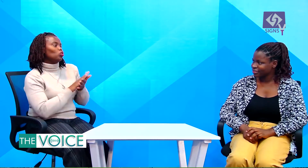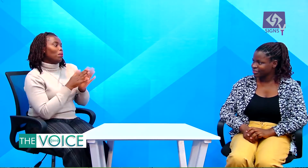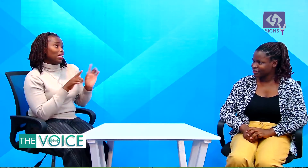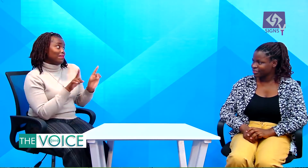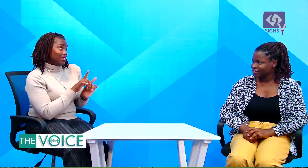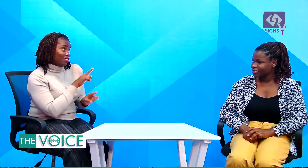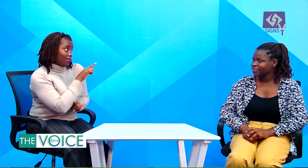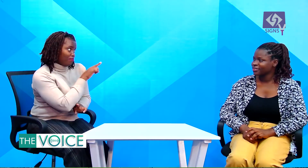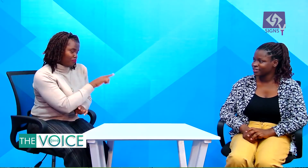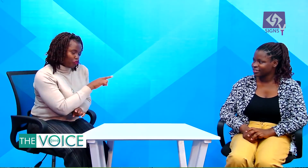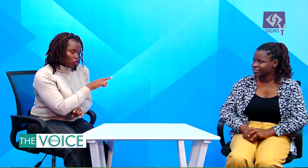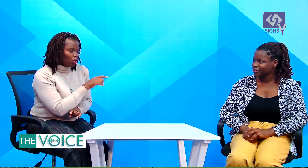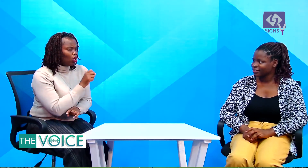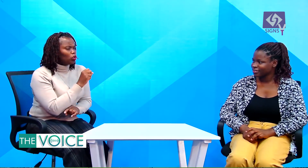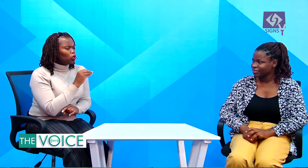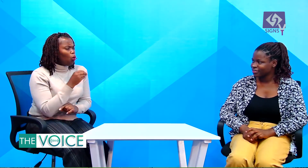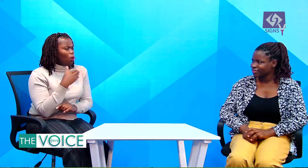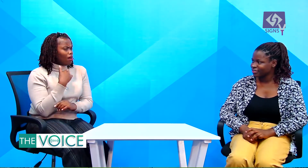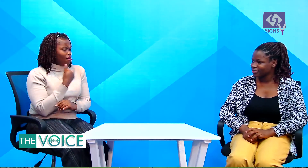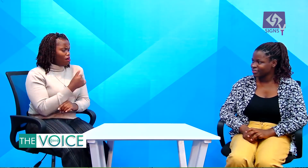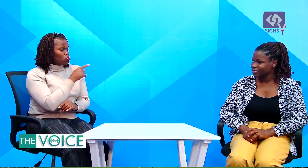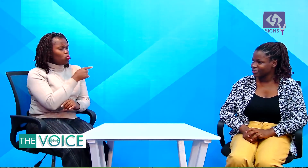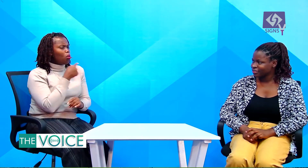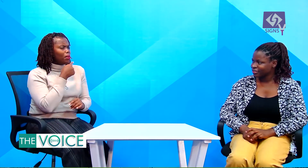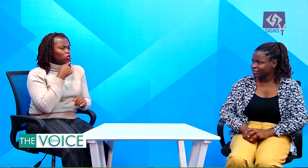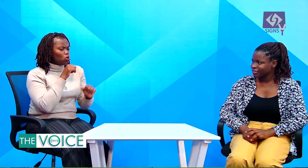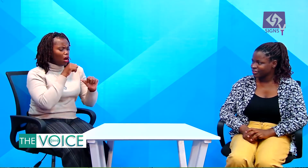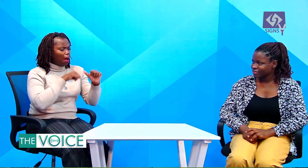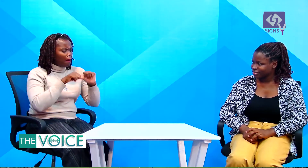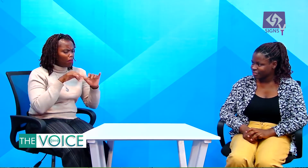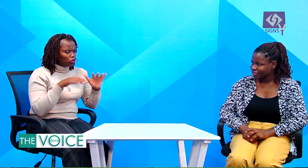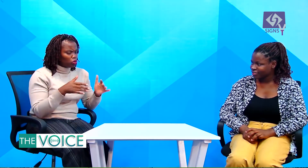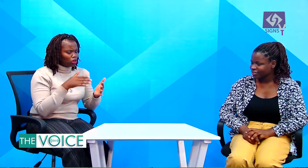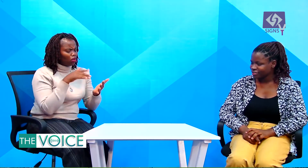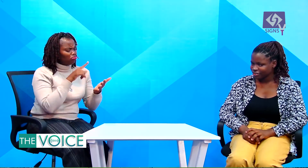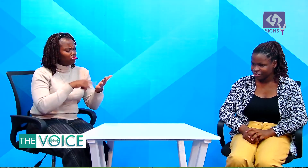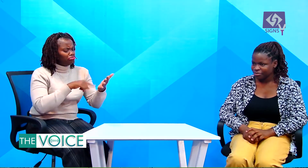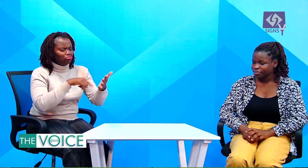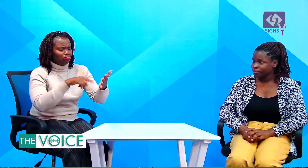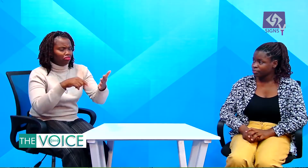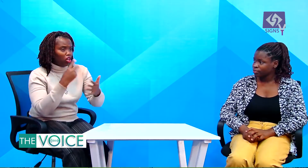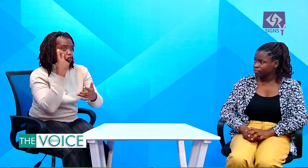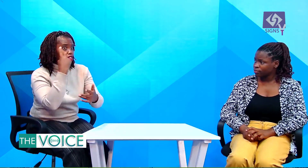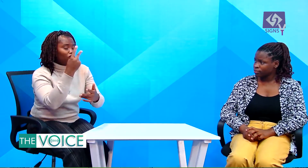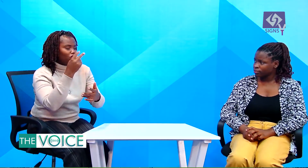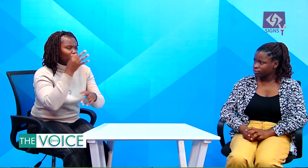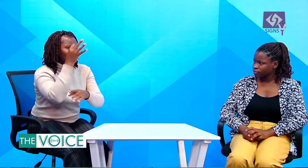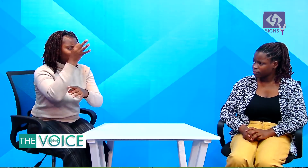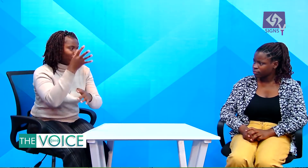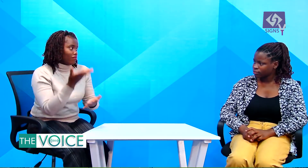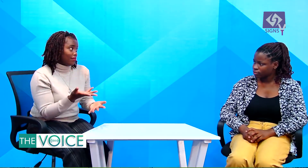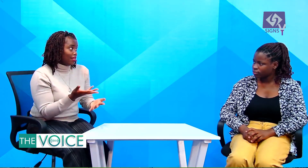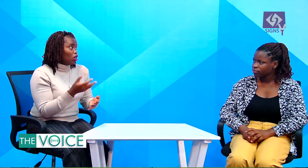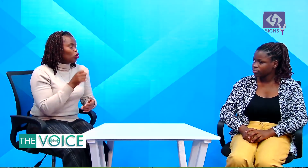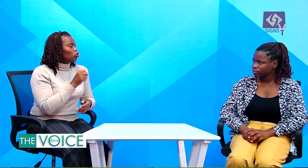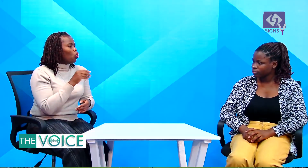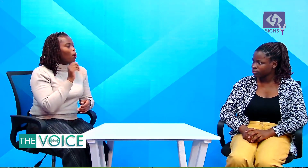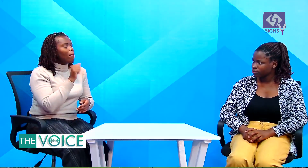you and who want to be like you. So you talked about your future and